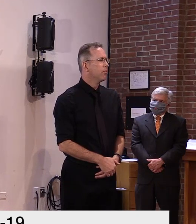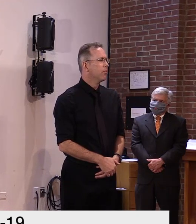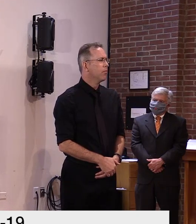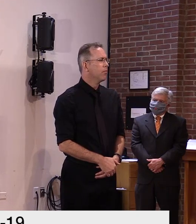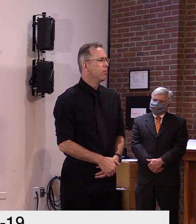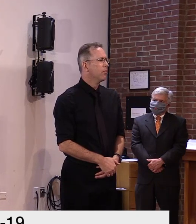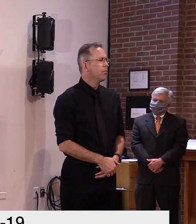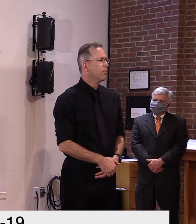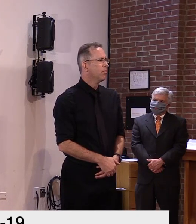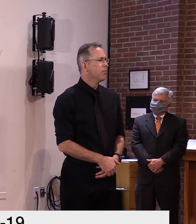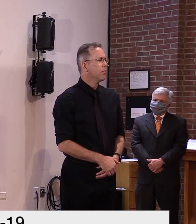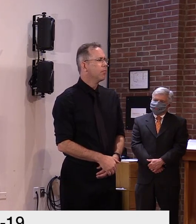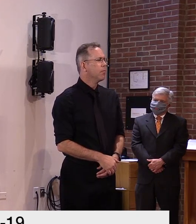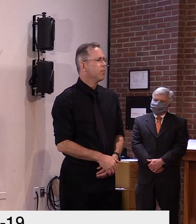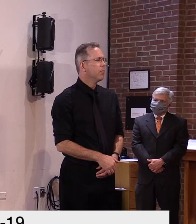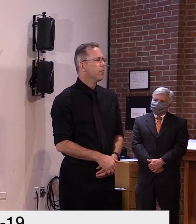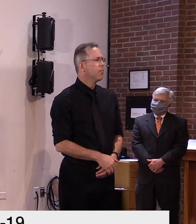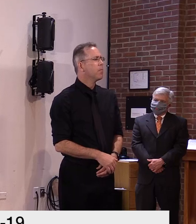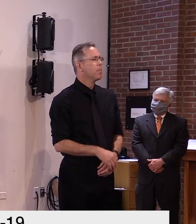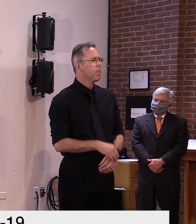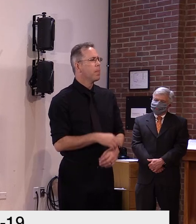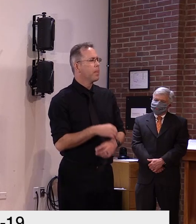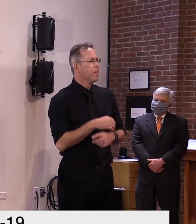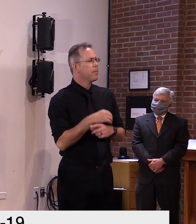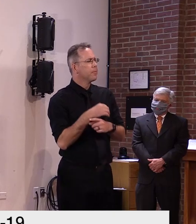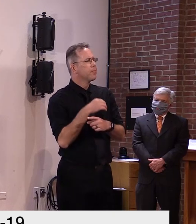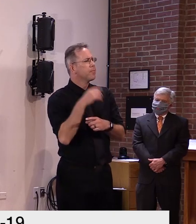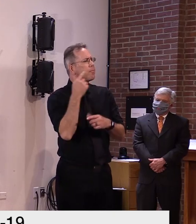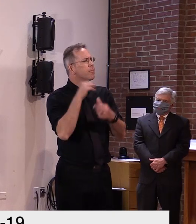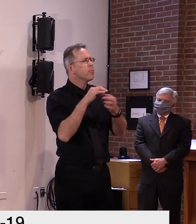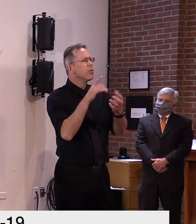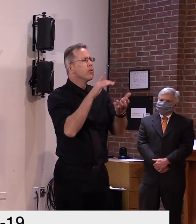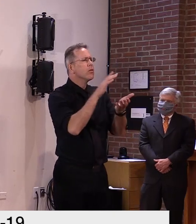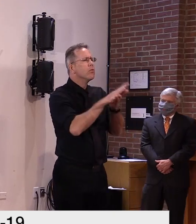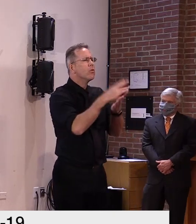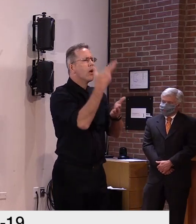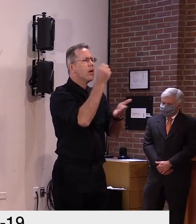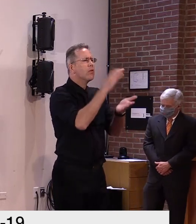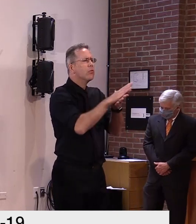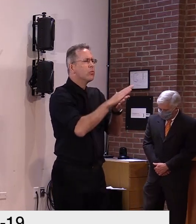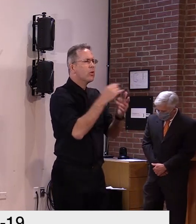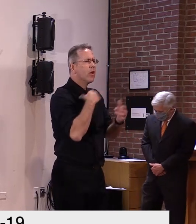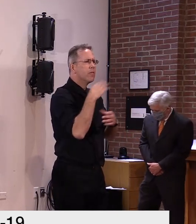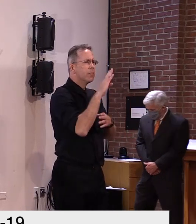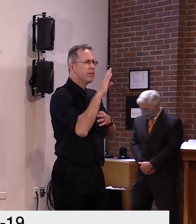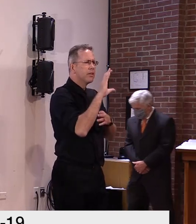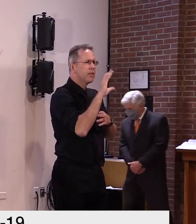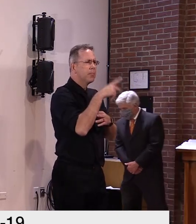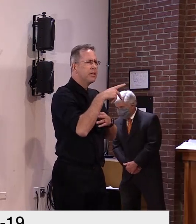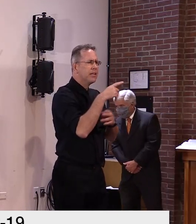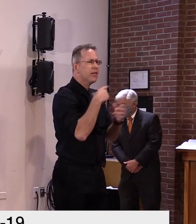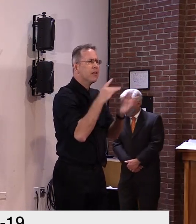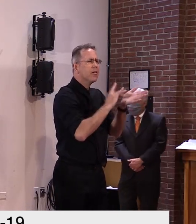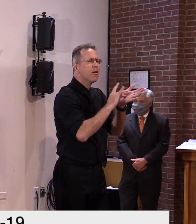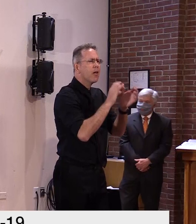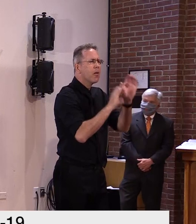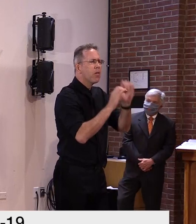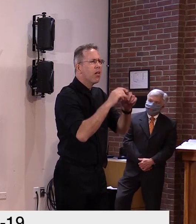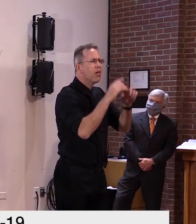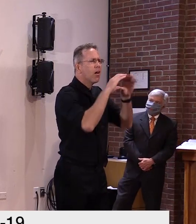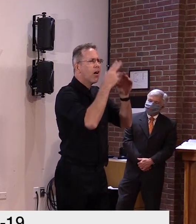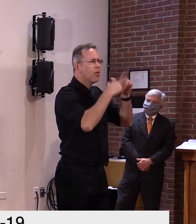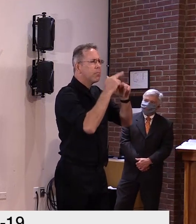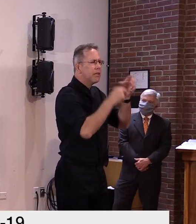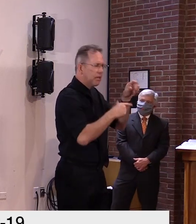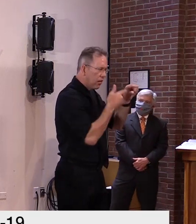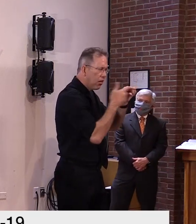wondering why we're not testing all the other schools in Vermont that that were